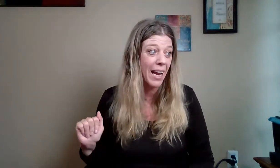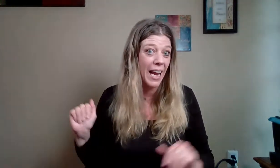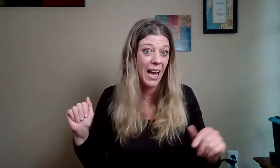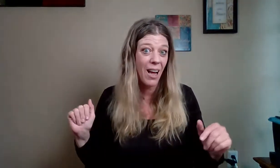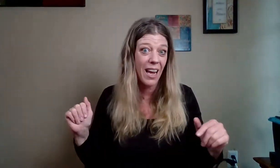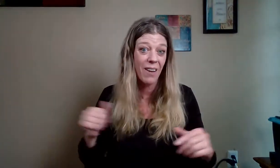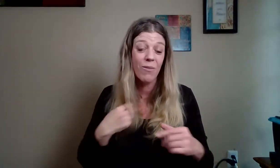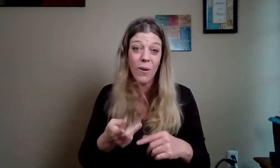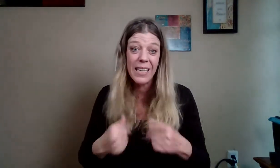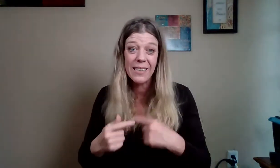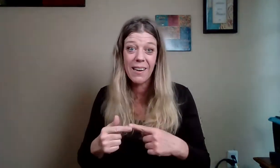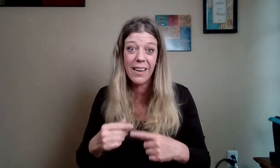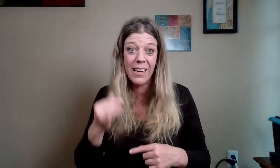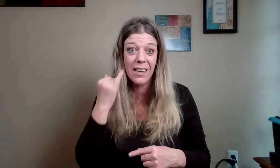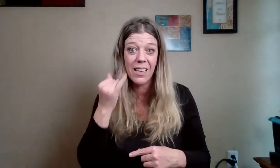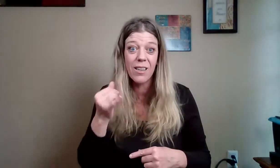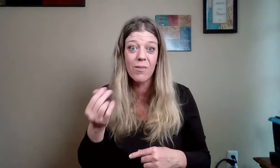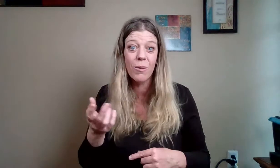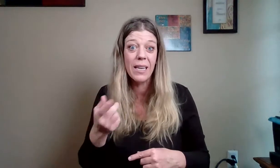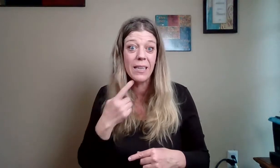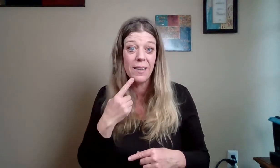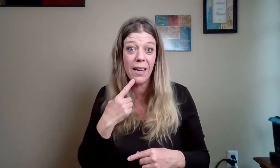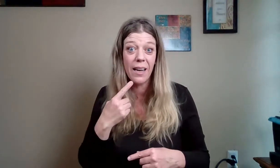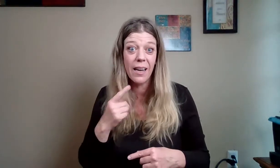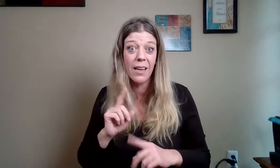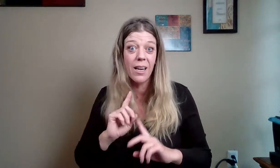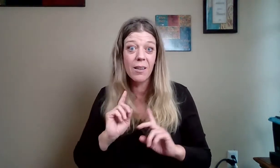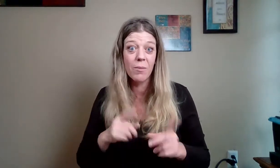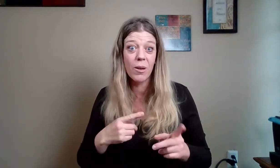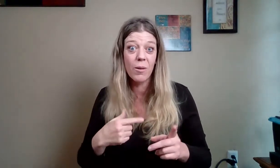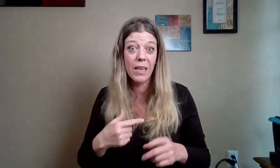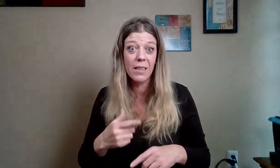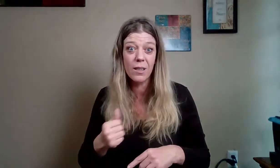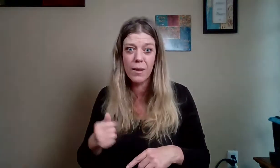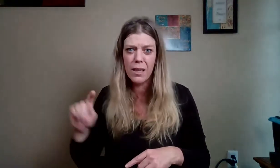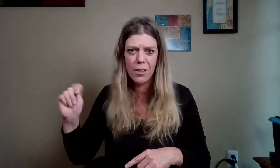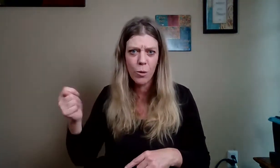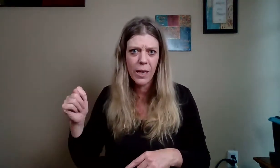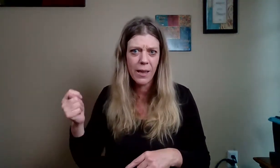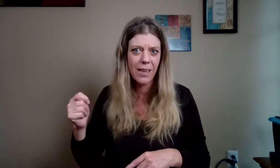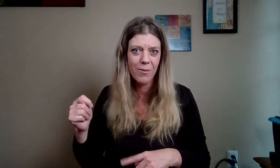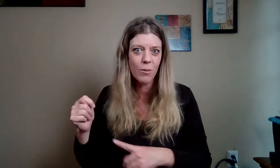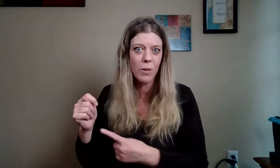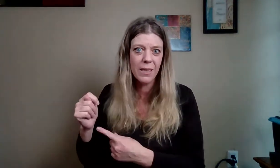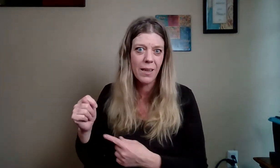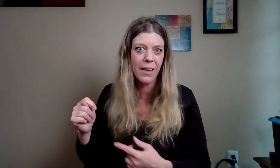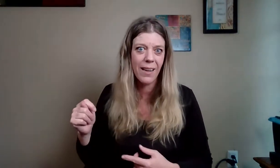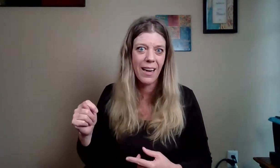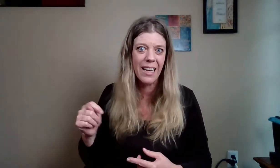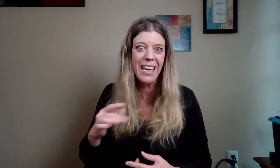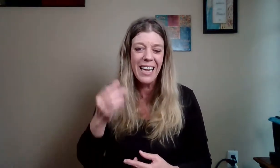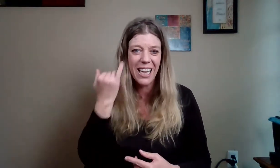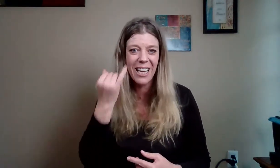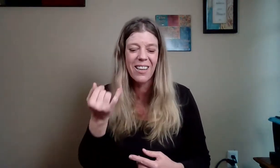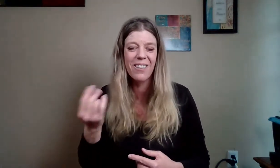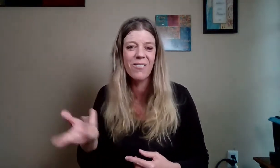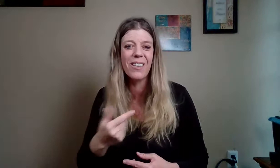But in VoiceSign, if we say, I'm going to the toilet, we sign that. If